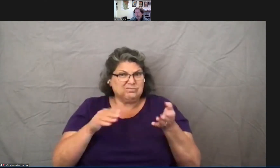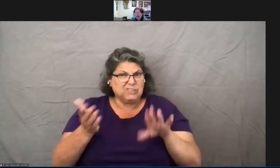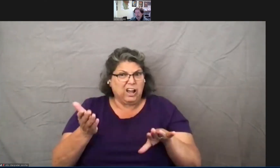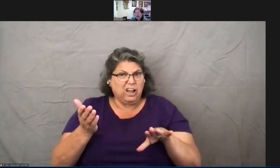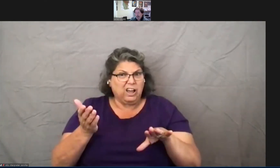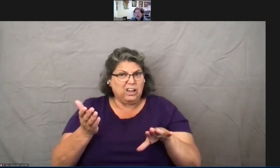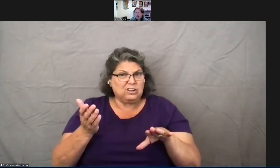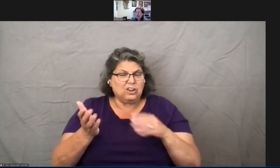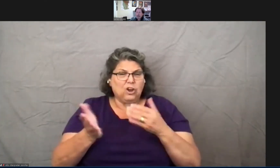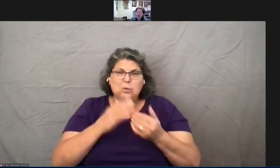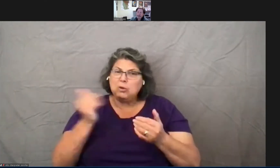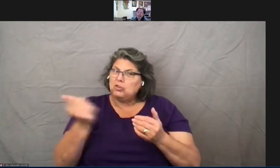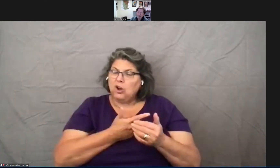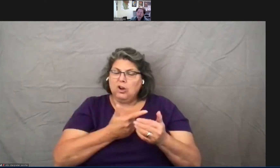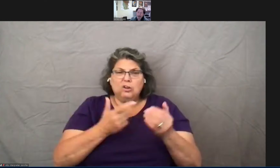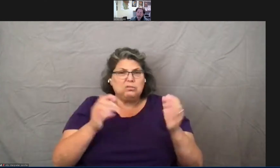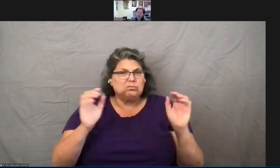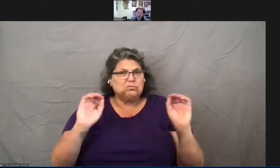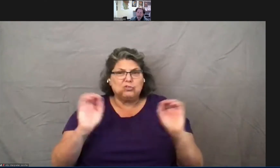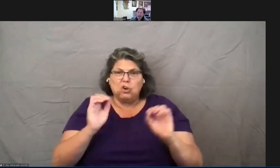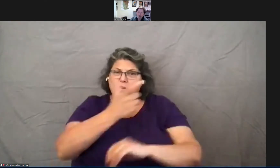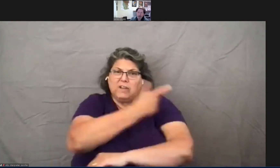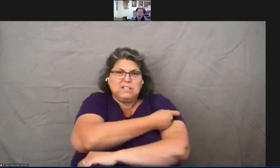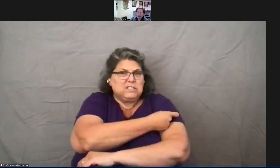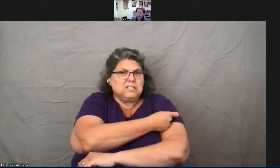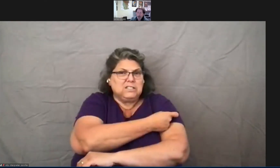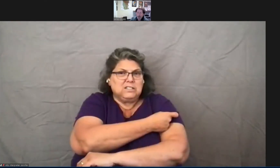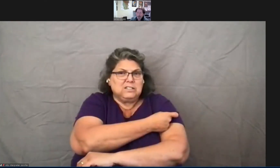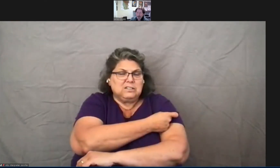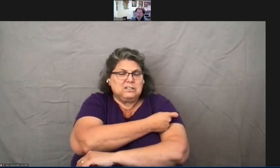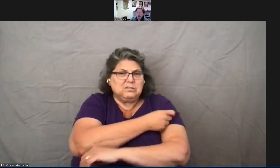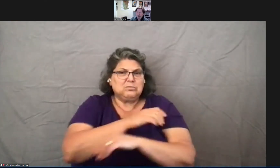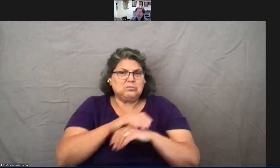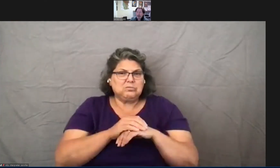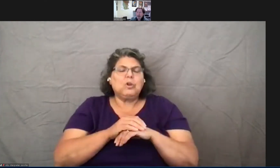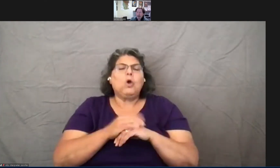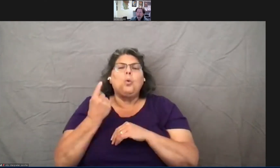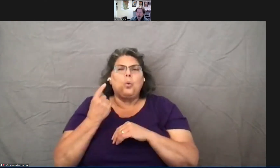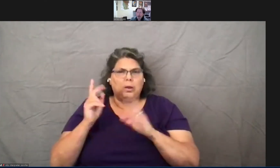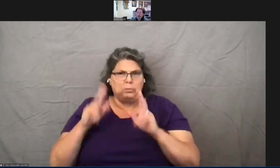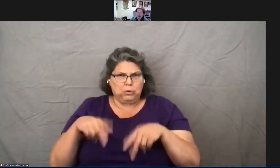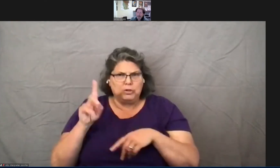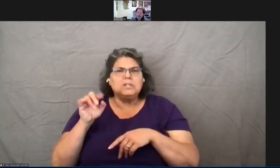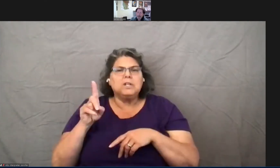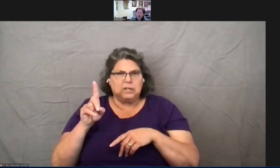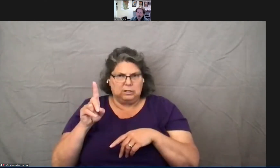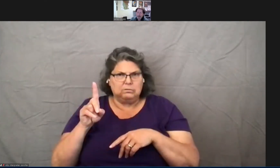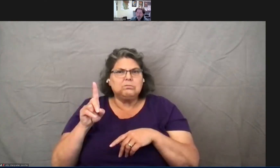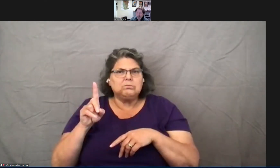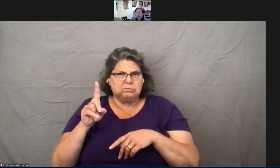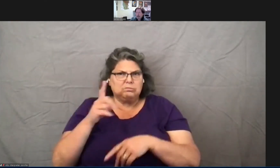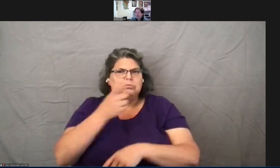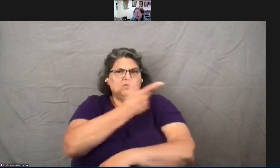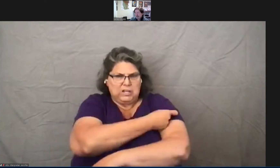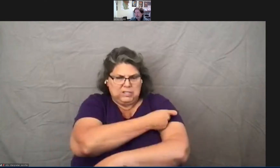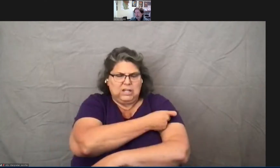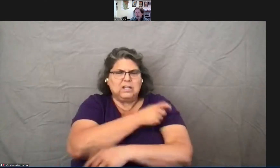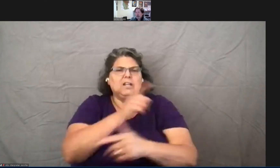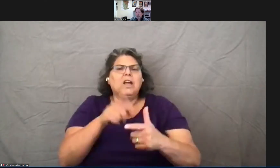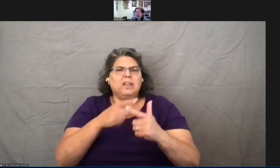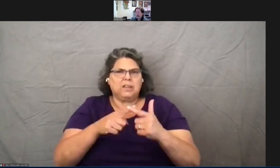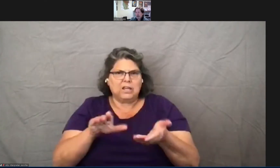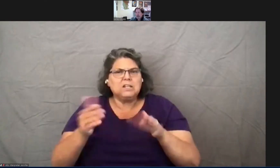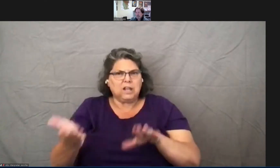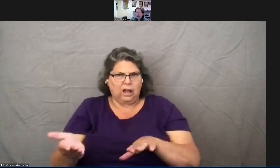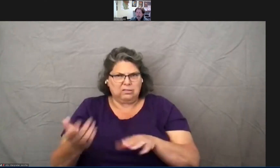been unvaccinated. As I said, we made a correction. There was one person who was vaccinated last week who did pass